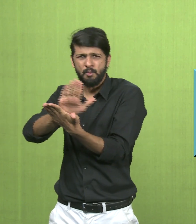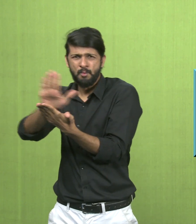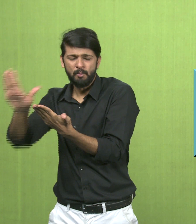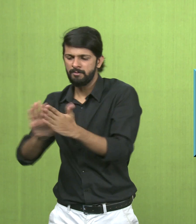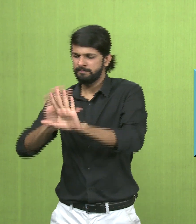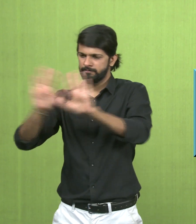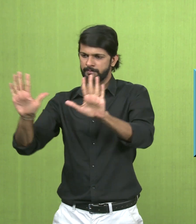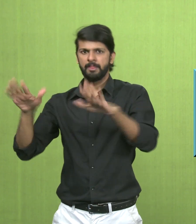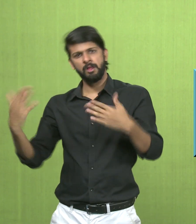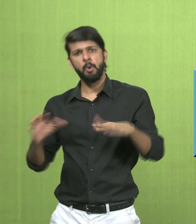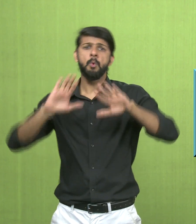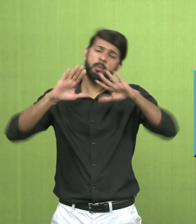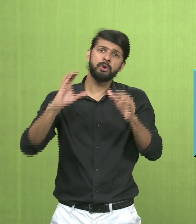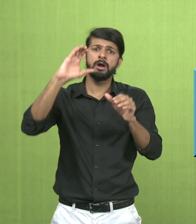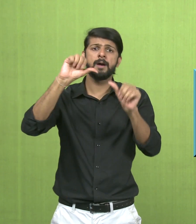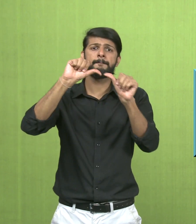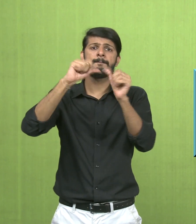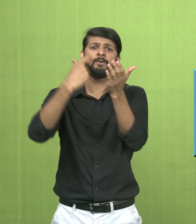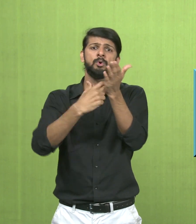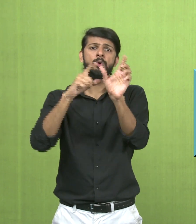perhaps a black pastel, and you use